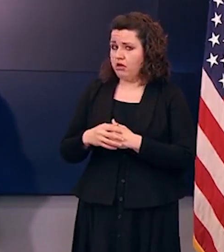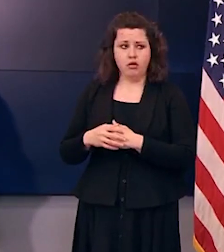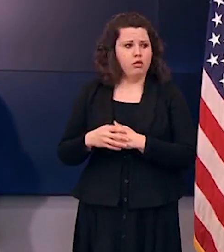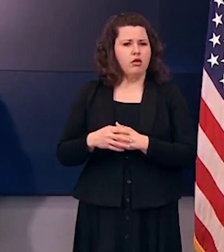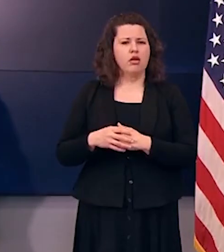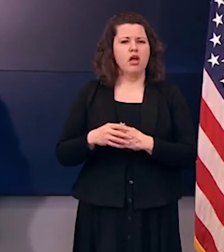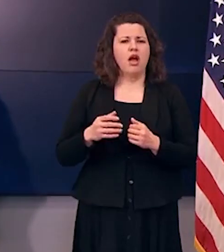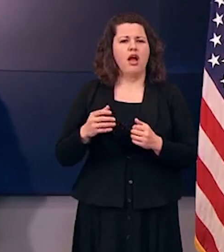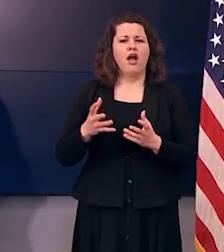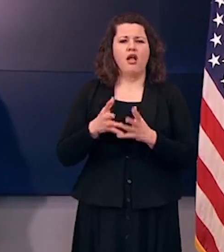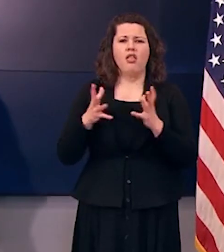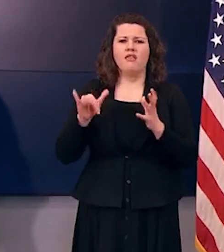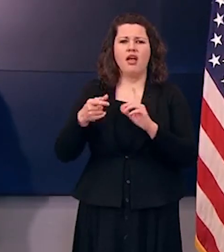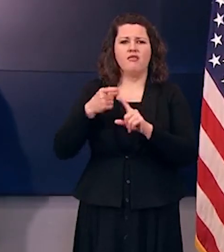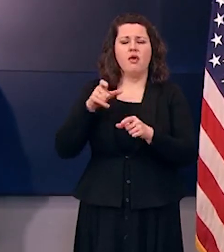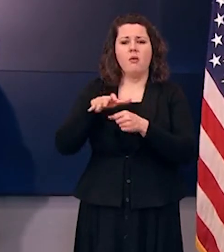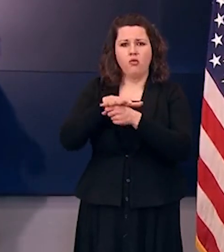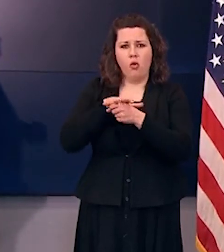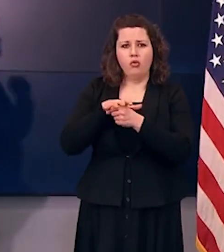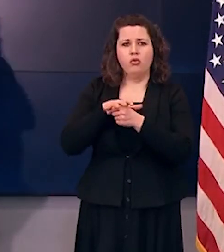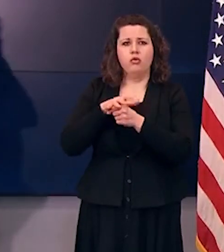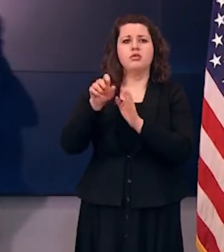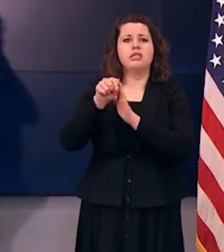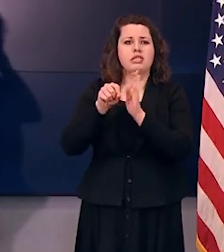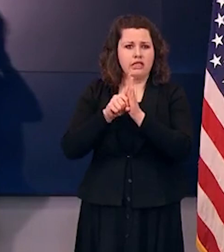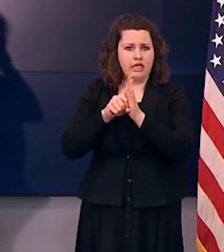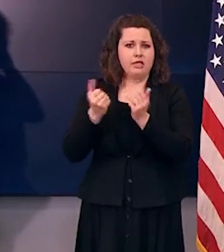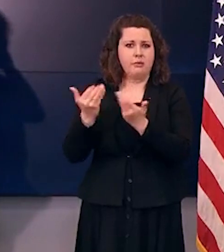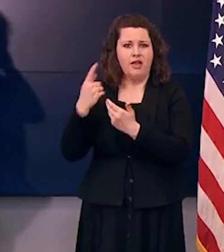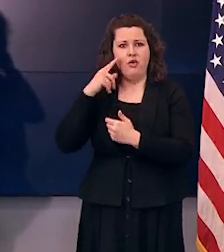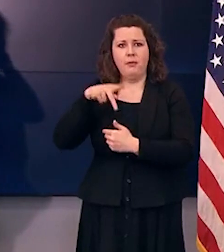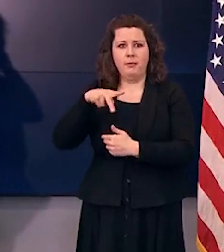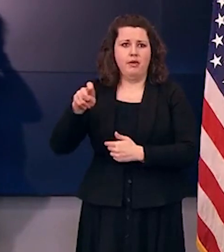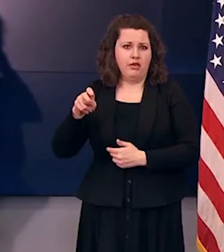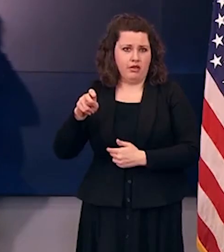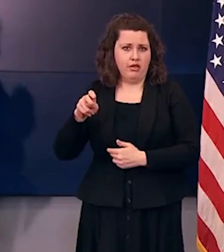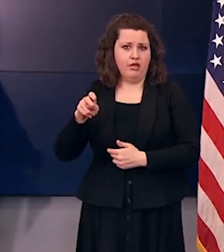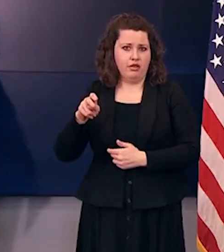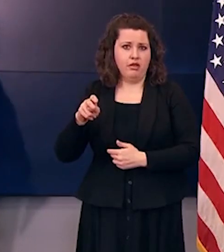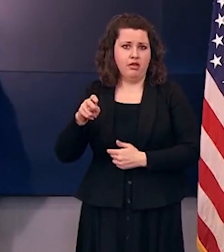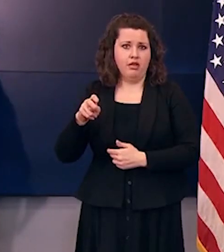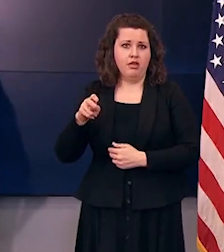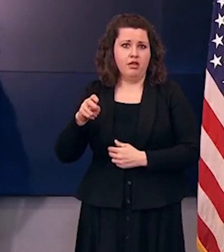A lot of it would be coming out of the state supply, yeah, for the PPEs to do that.